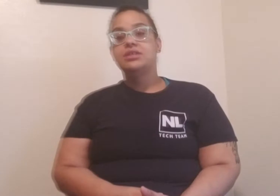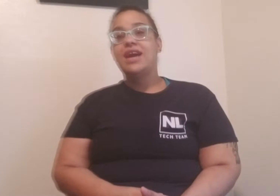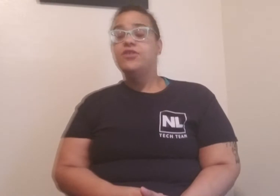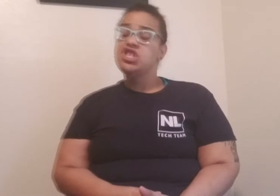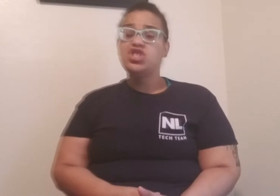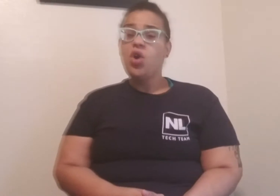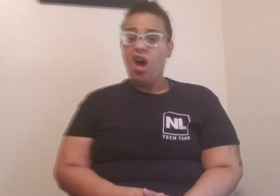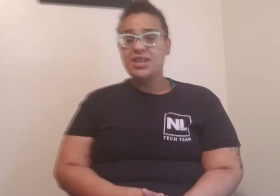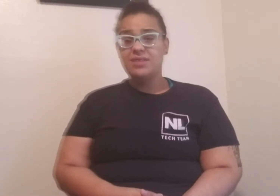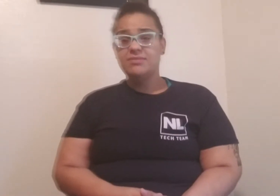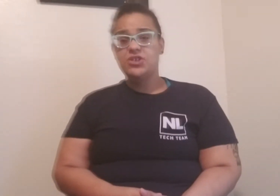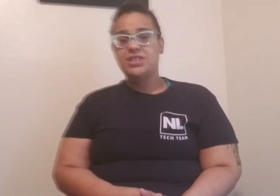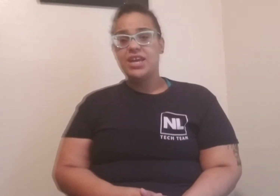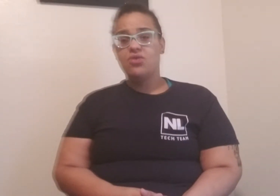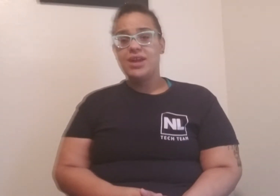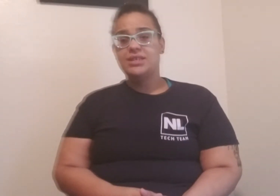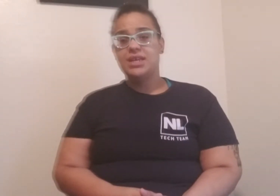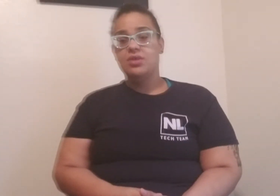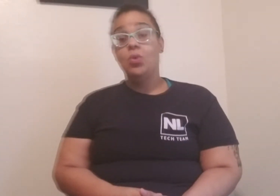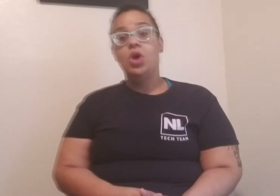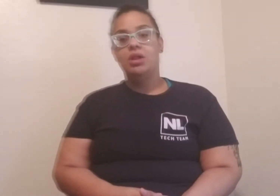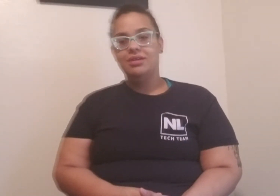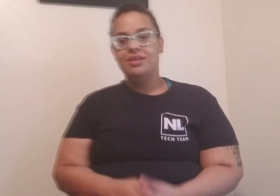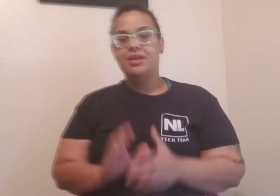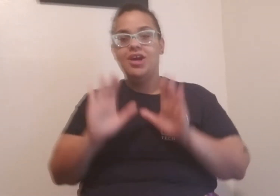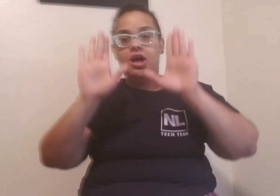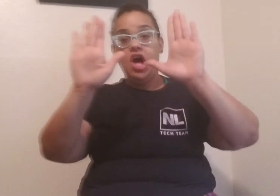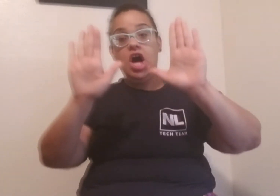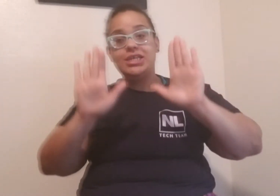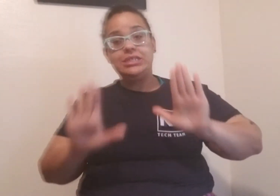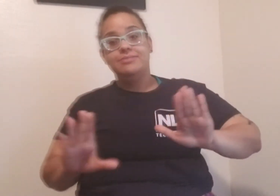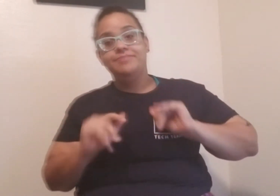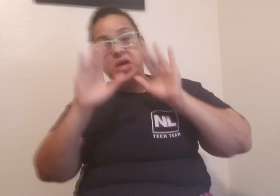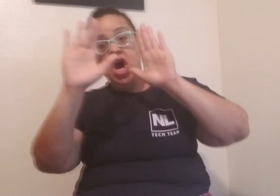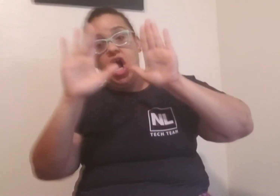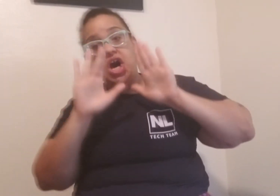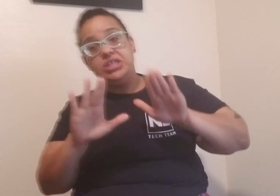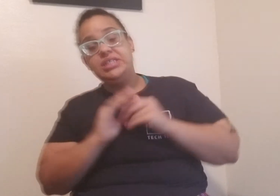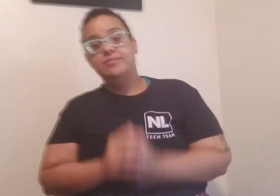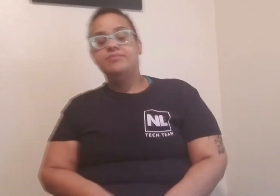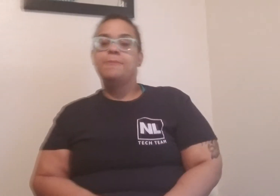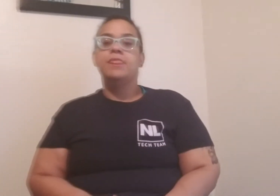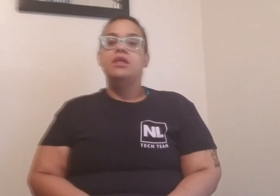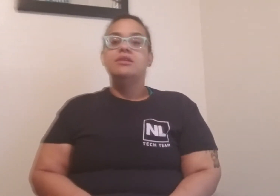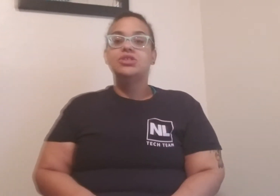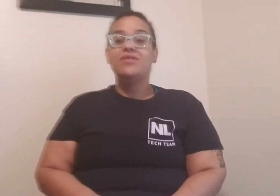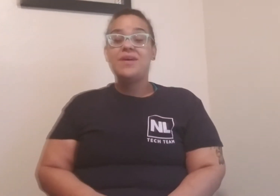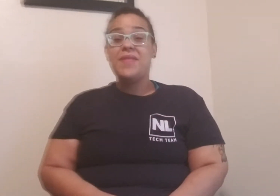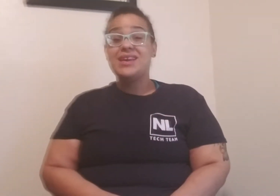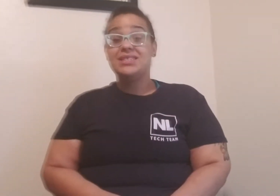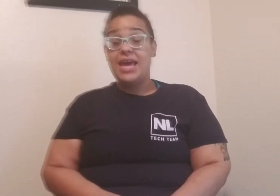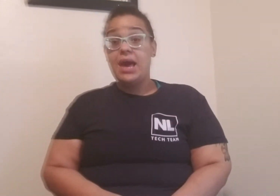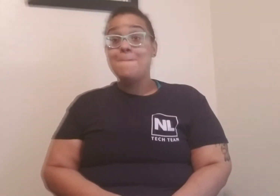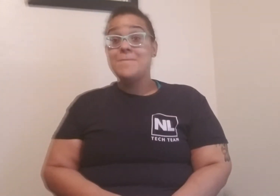sign for just general awesome. So it's like you're raising the wall. Awesome, awesome. So if something is like